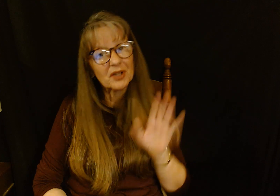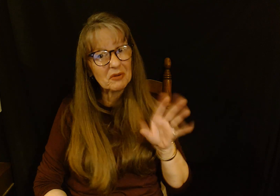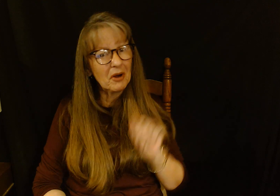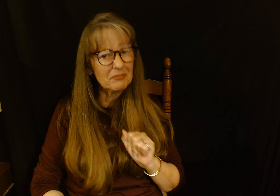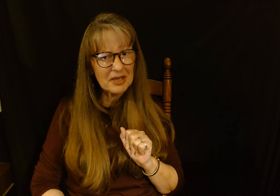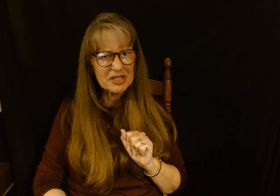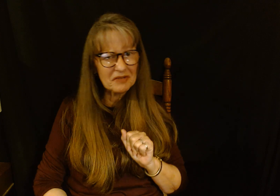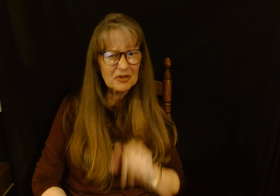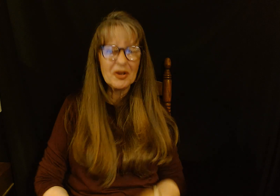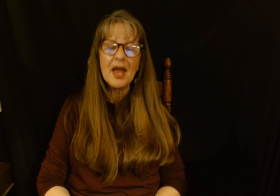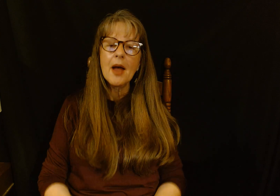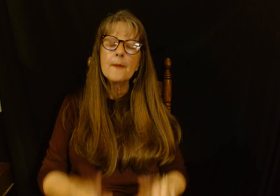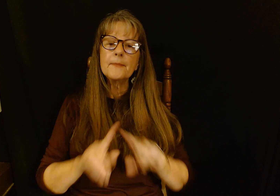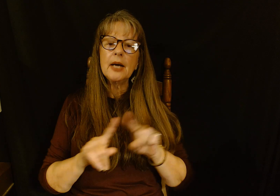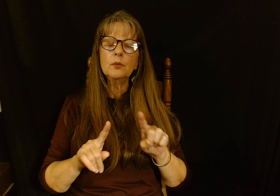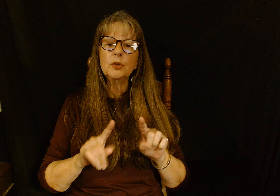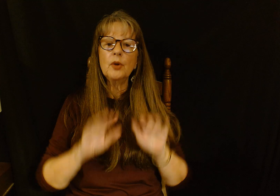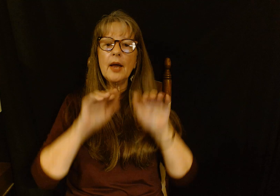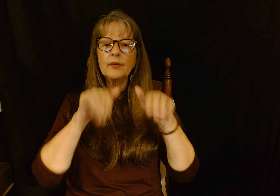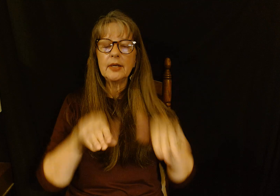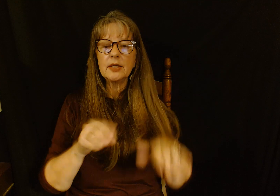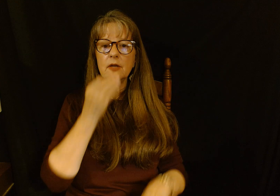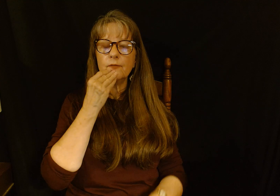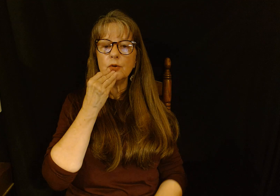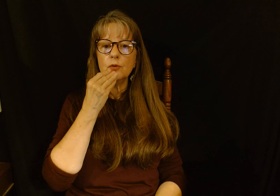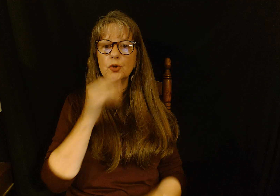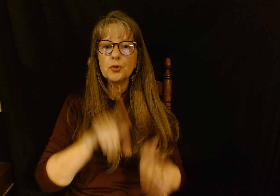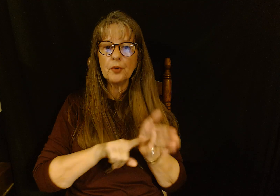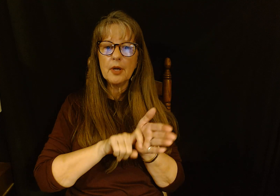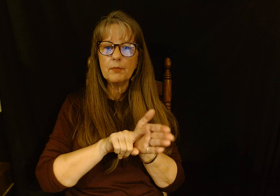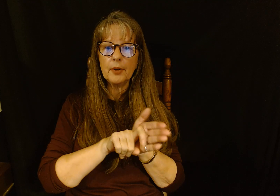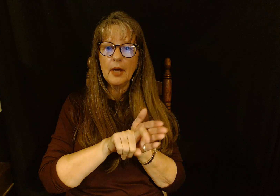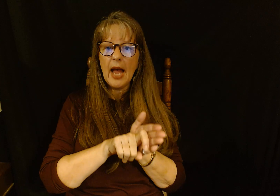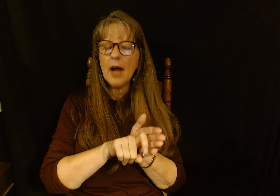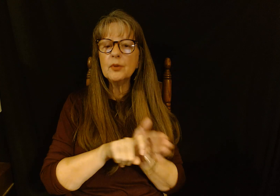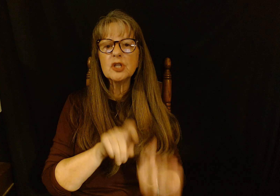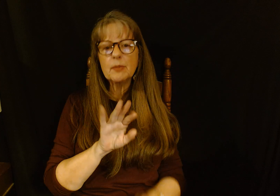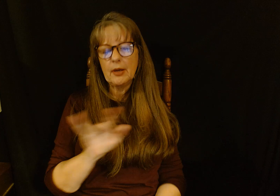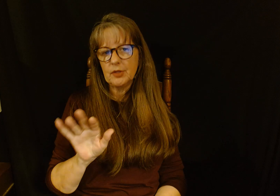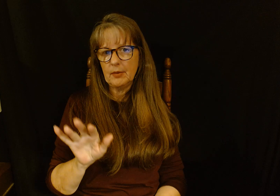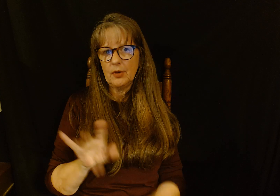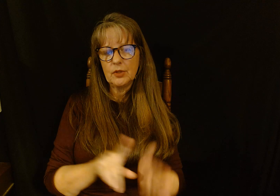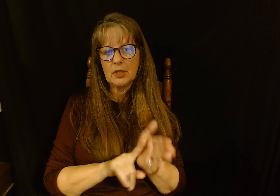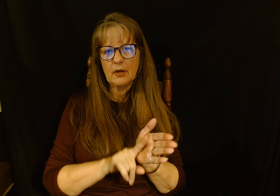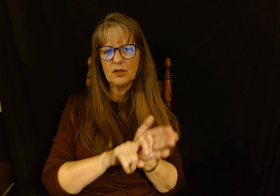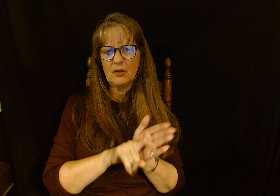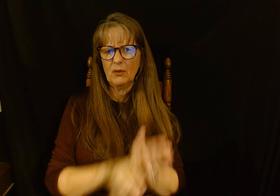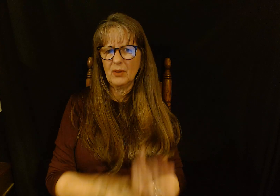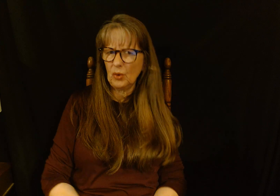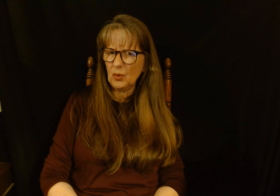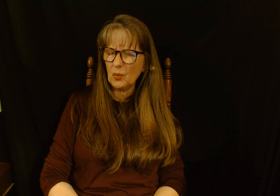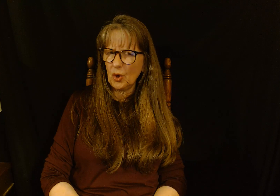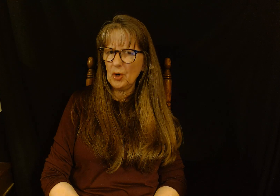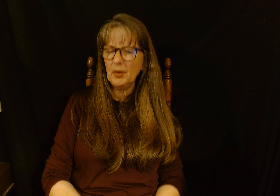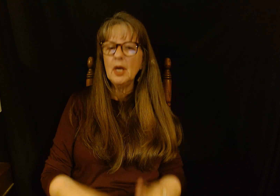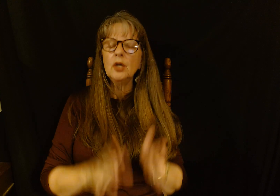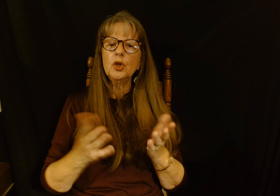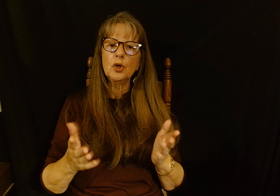wanting Mexican food. But when you have like seafood, shrimp, I would spell some of those instead, because they're going, you want a worm?